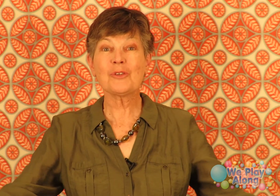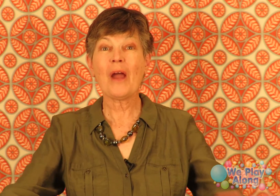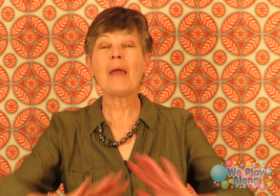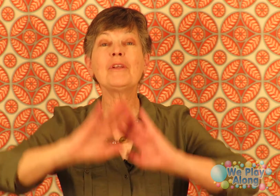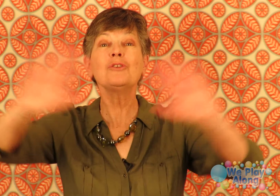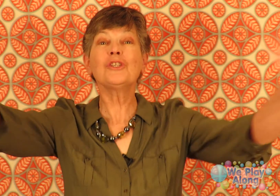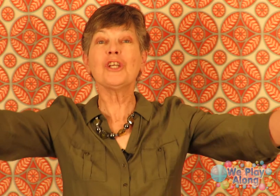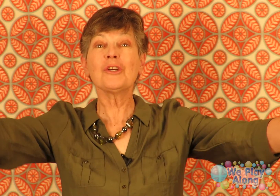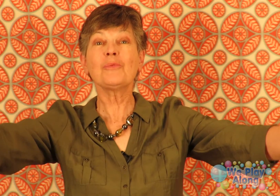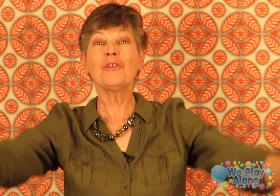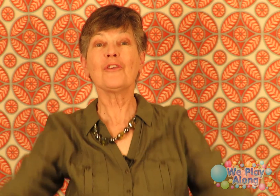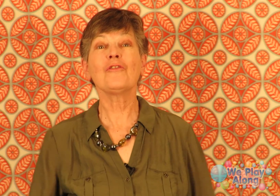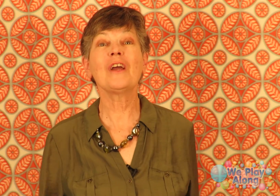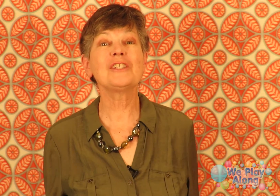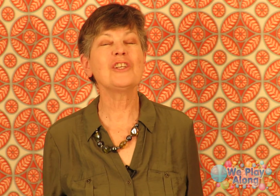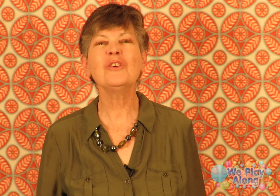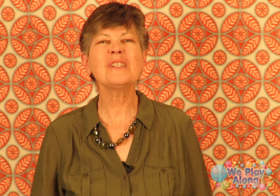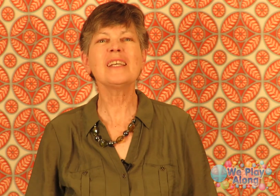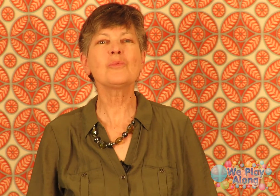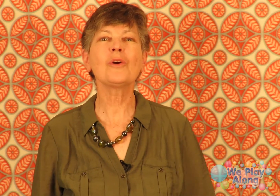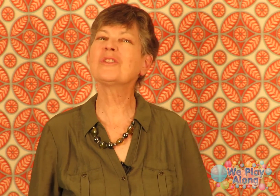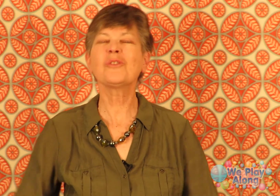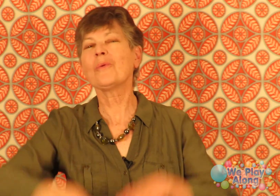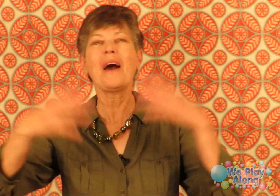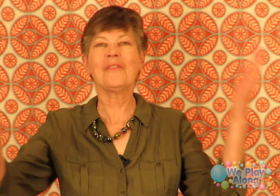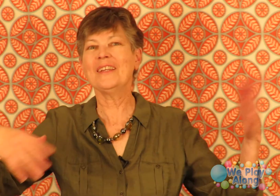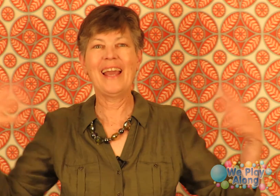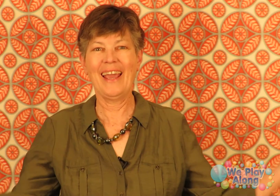subscribe and do share us with your friends and use these words throughout the day.